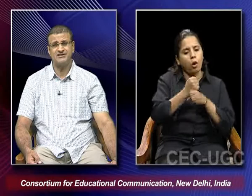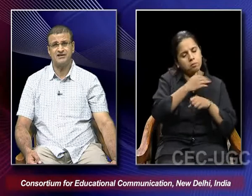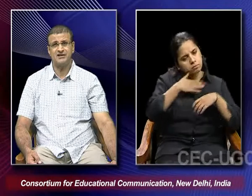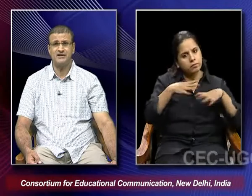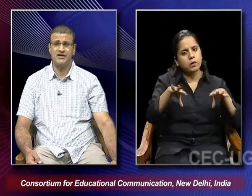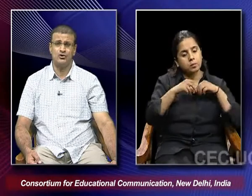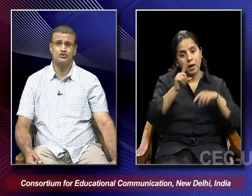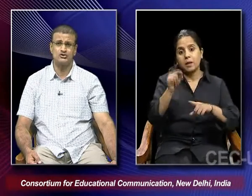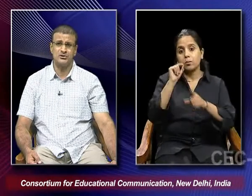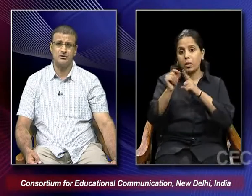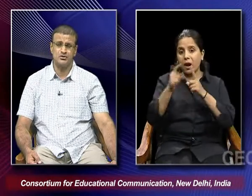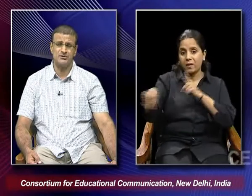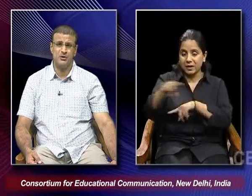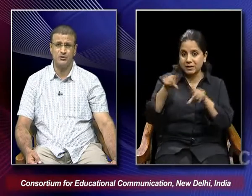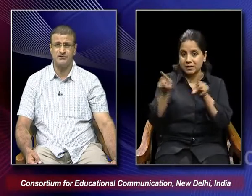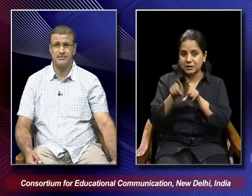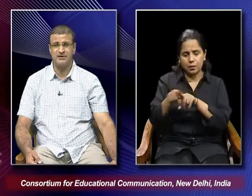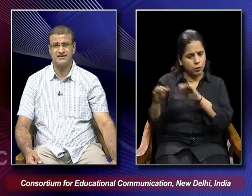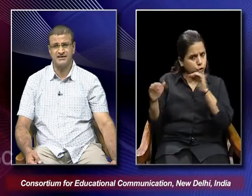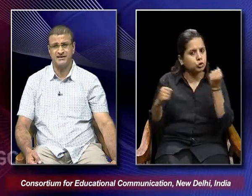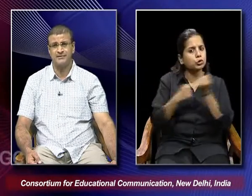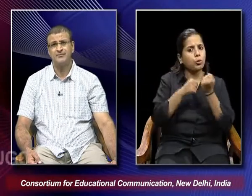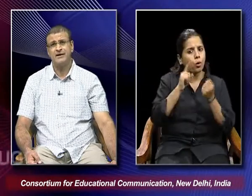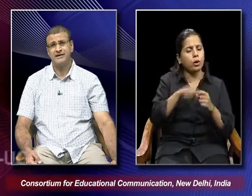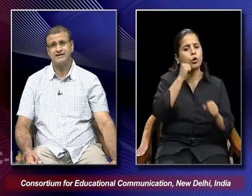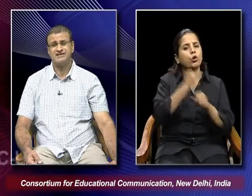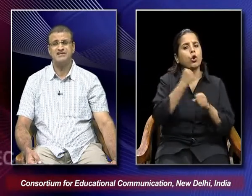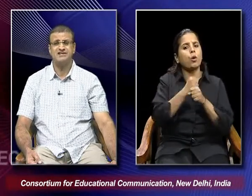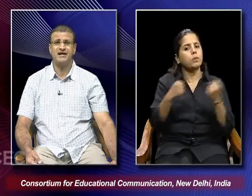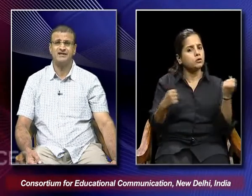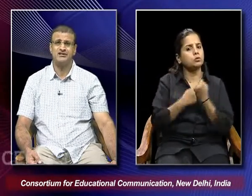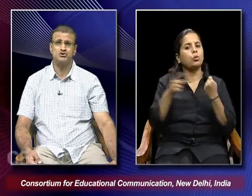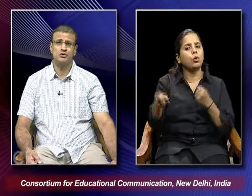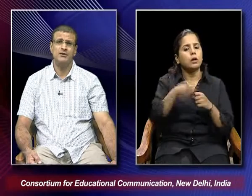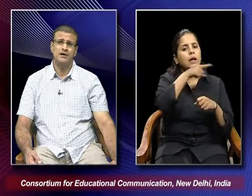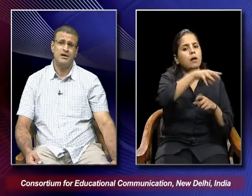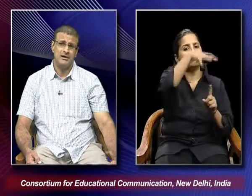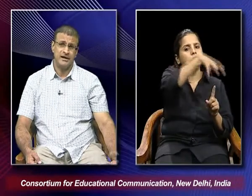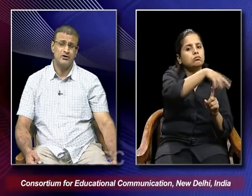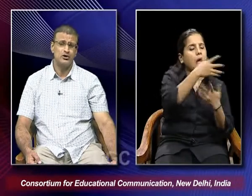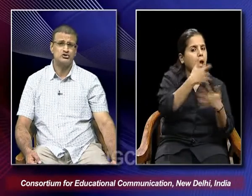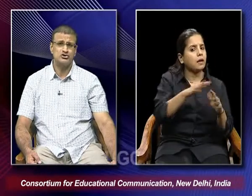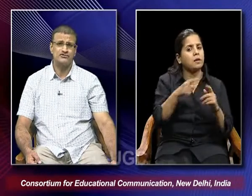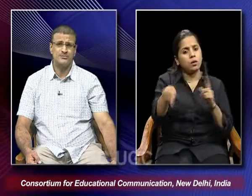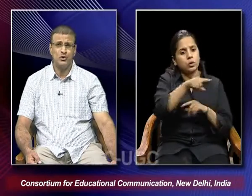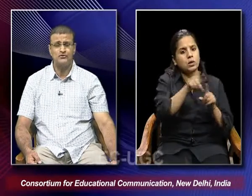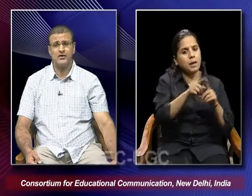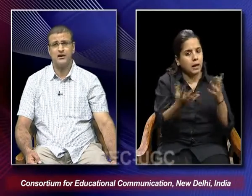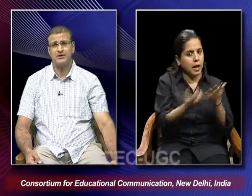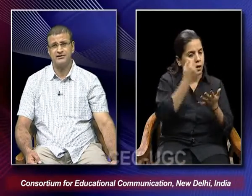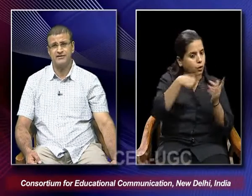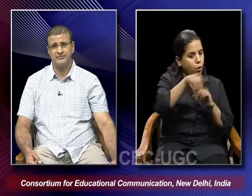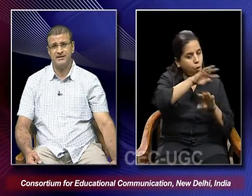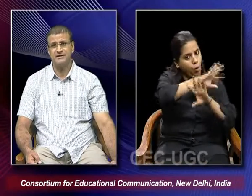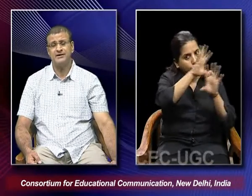private sector had also to support the public sector, in that sense that they should get all sorts of support